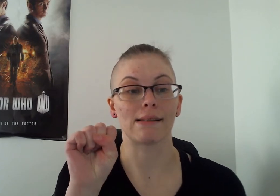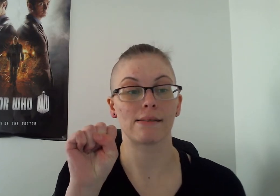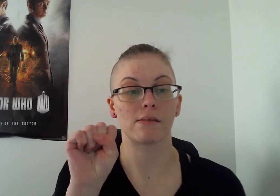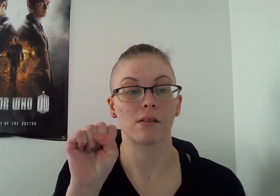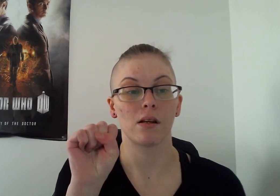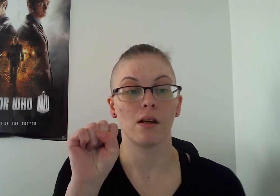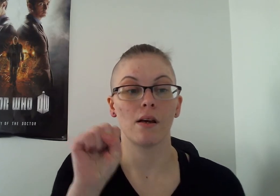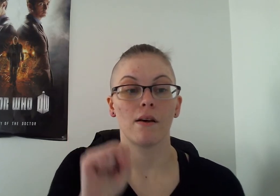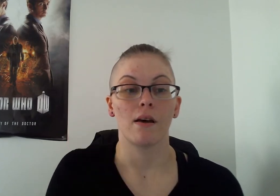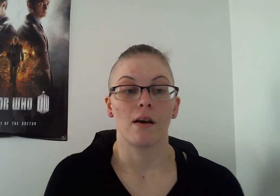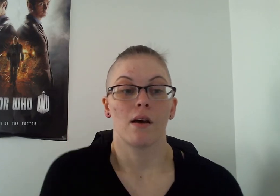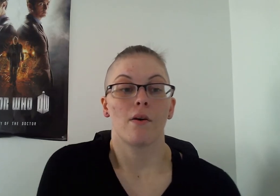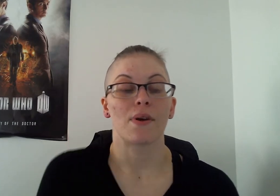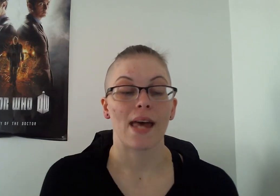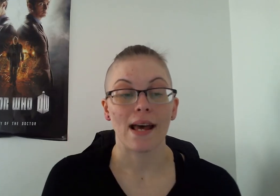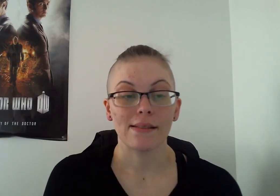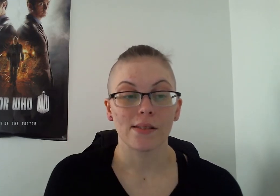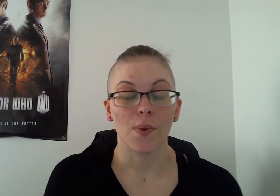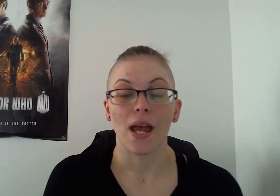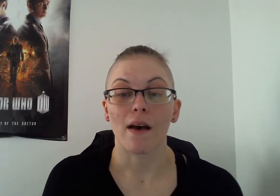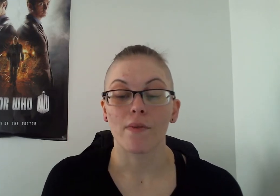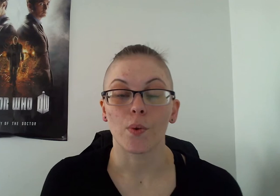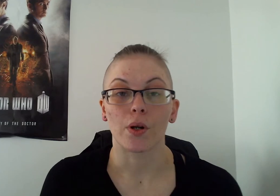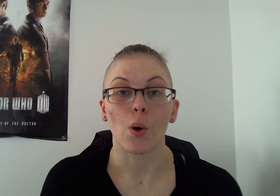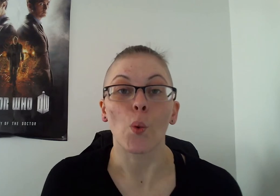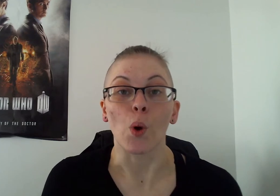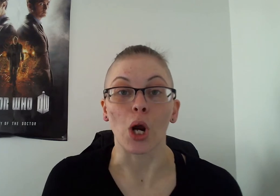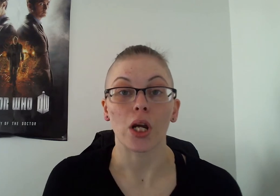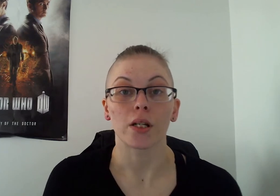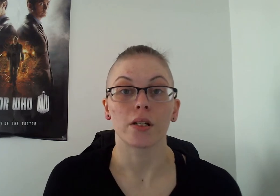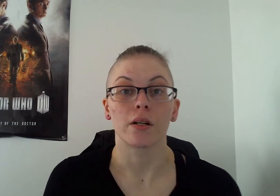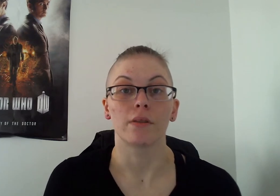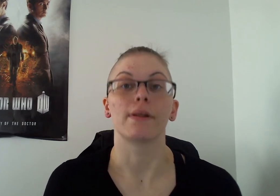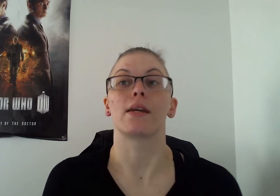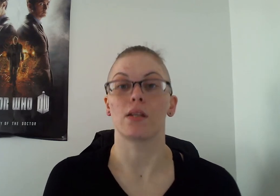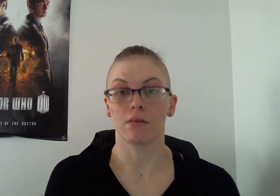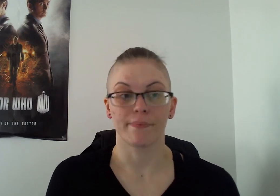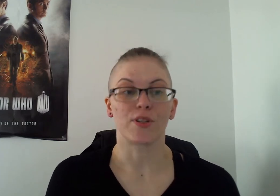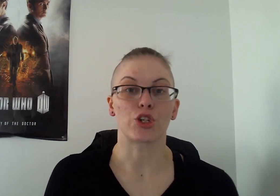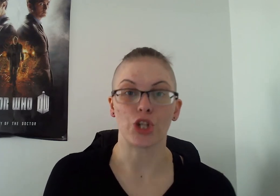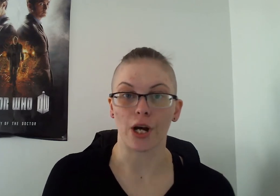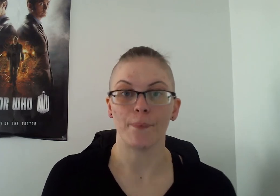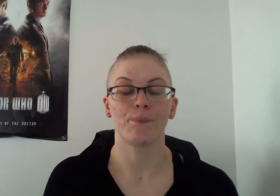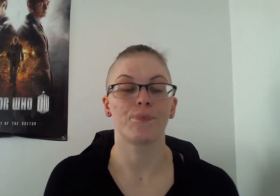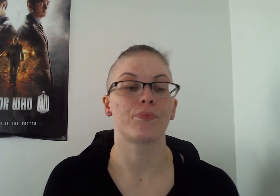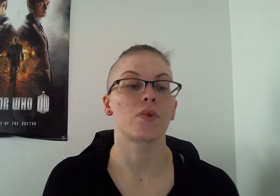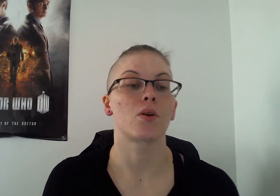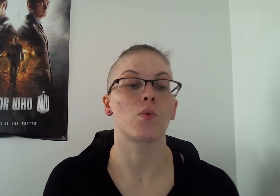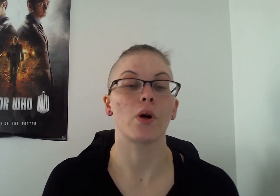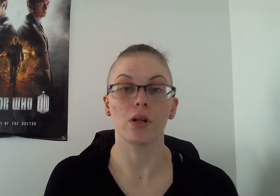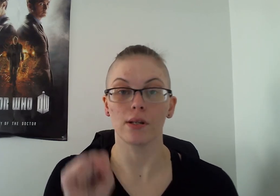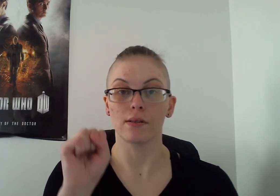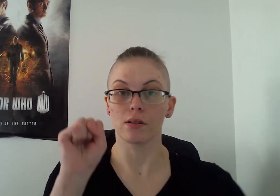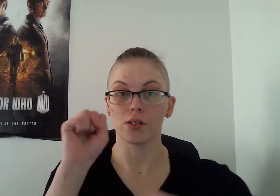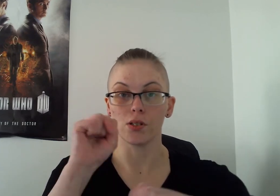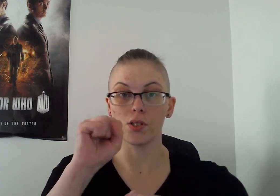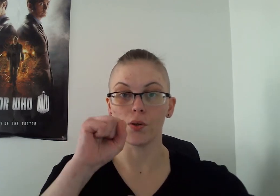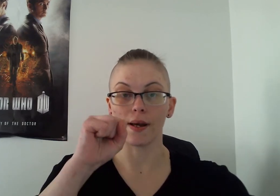S. With S, we have the word work, like your job. Work, 2